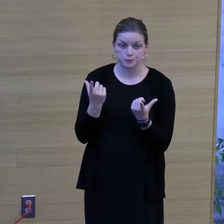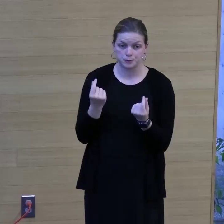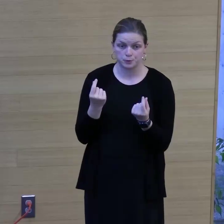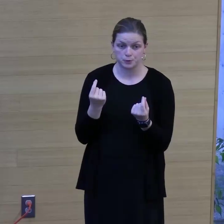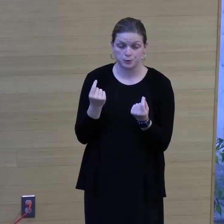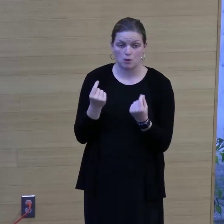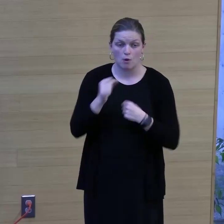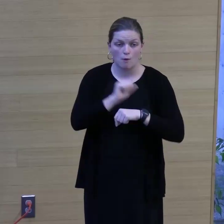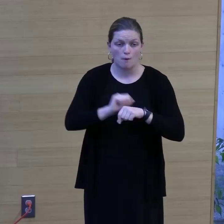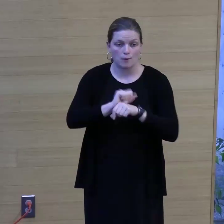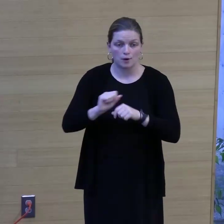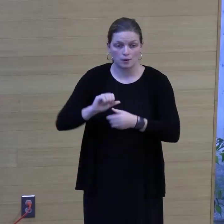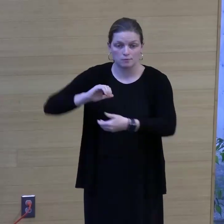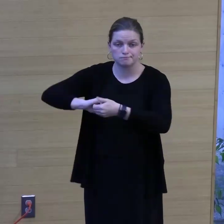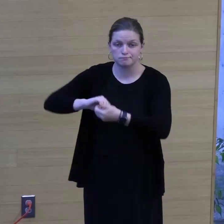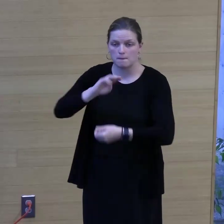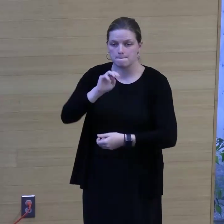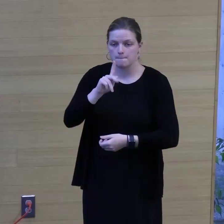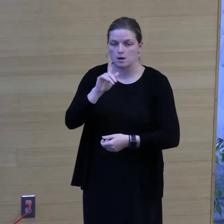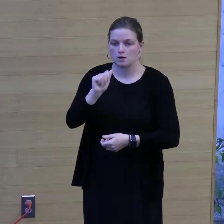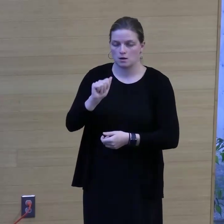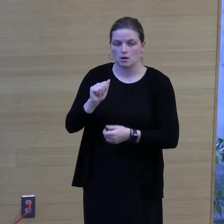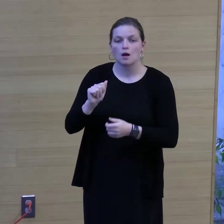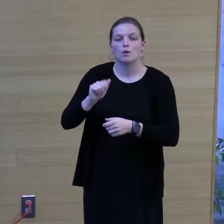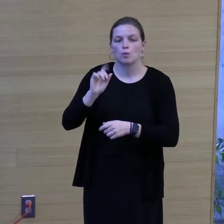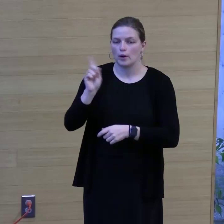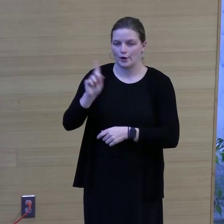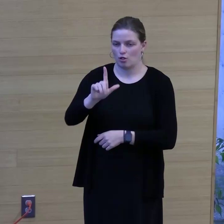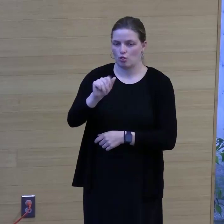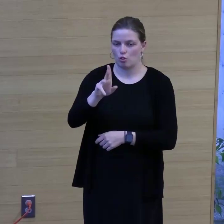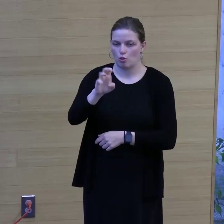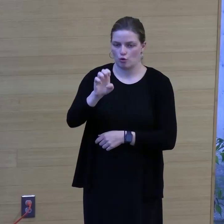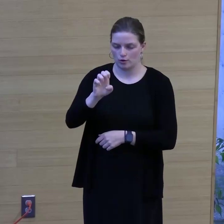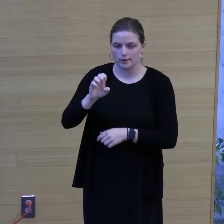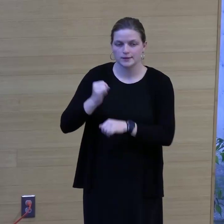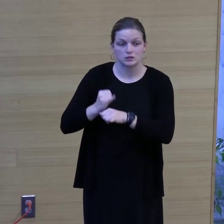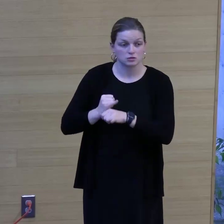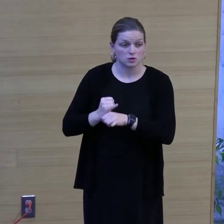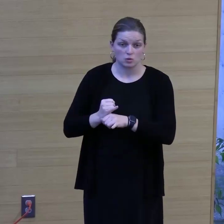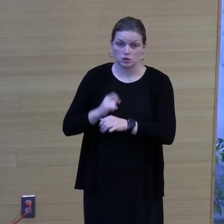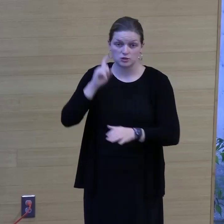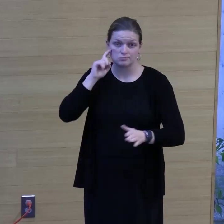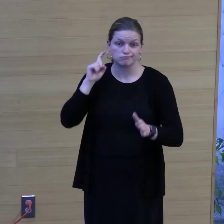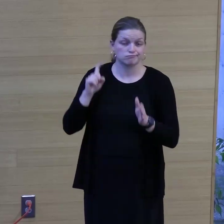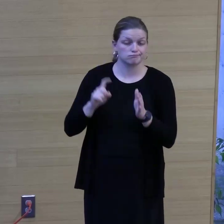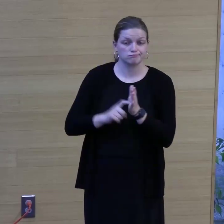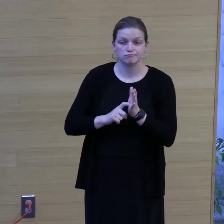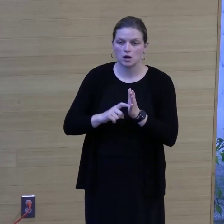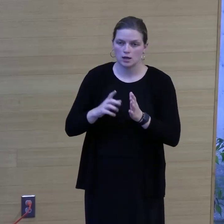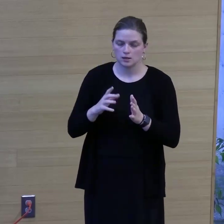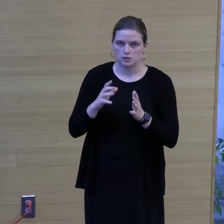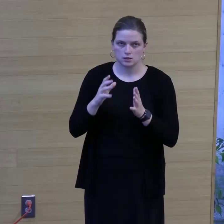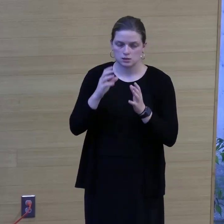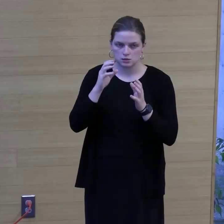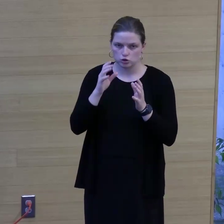to work with Monica and her team at the Lurie Institute, which is widely recognized as a